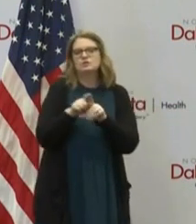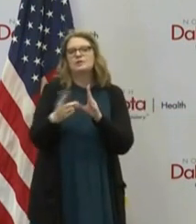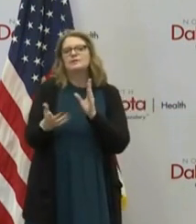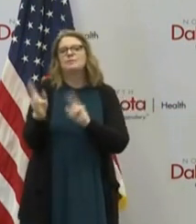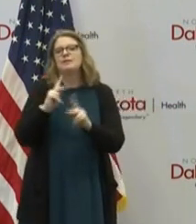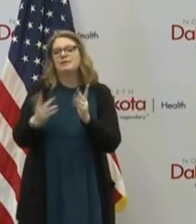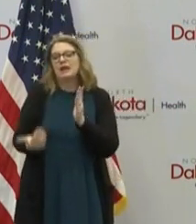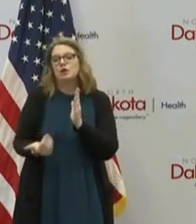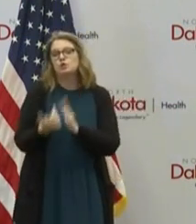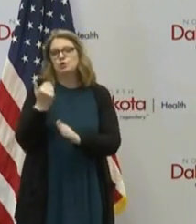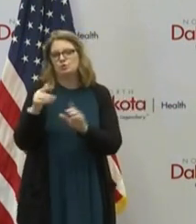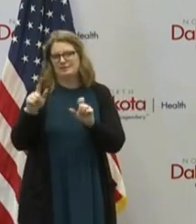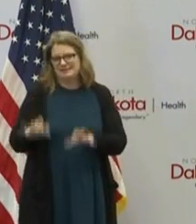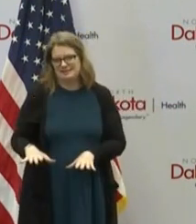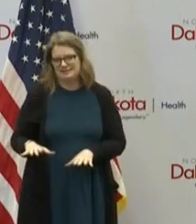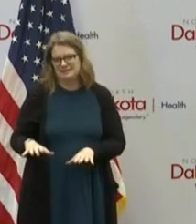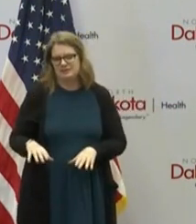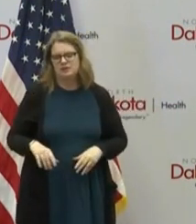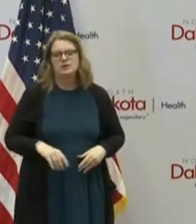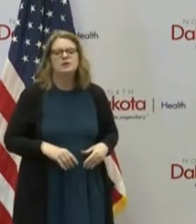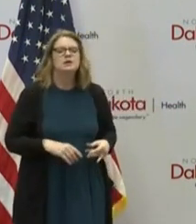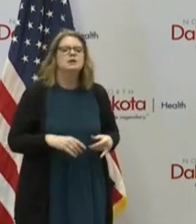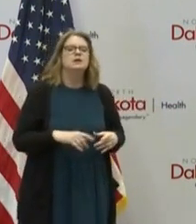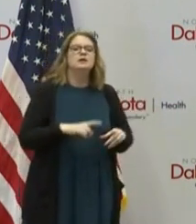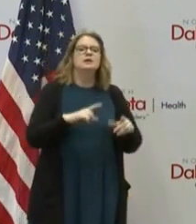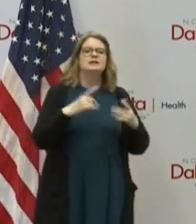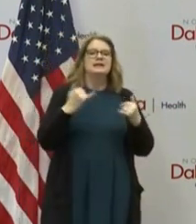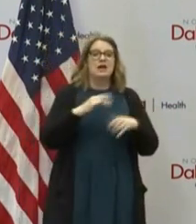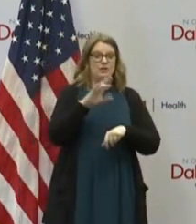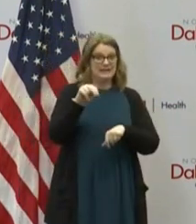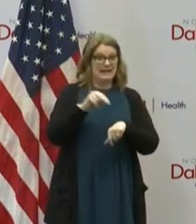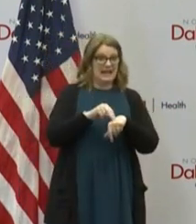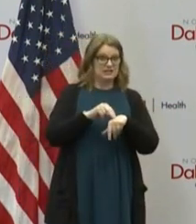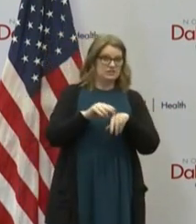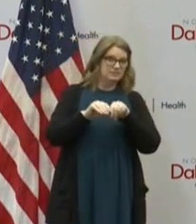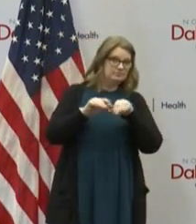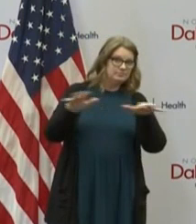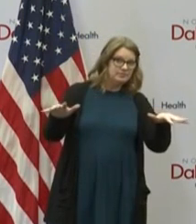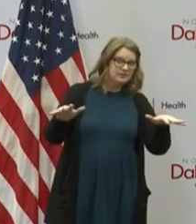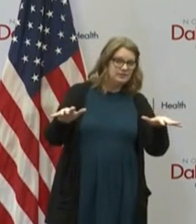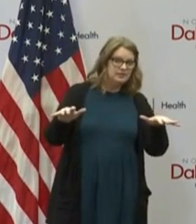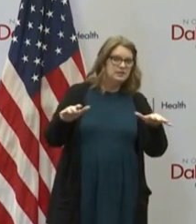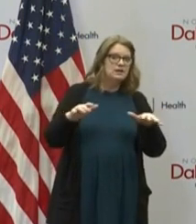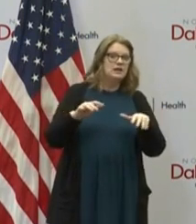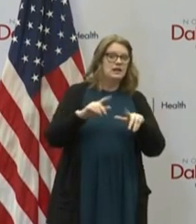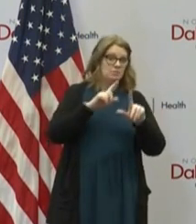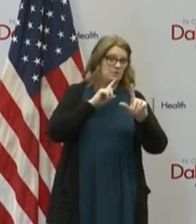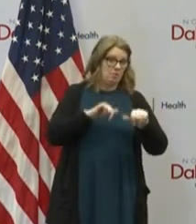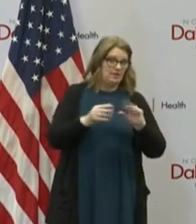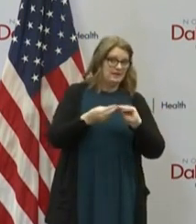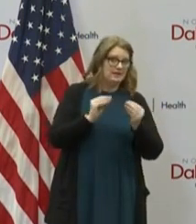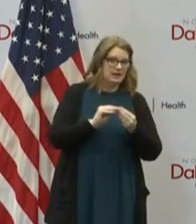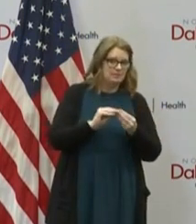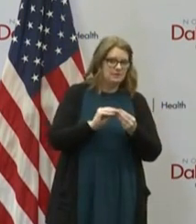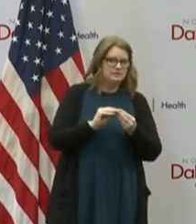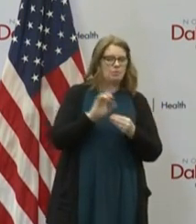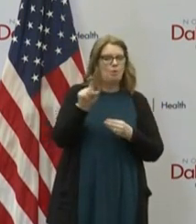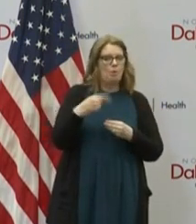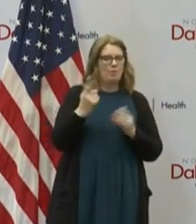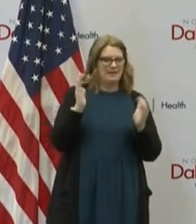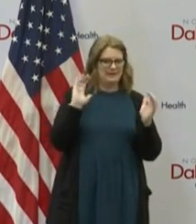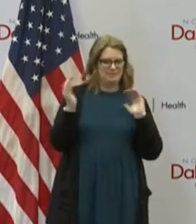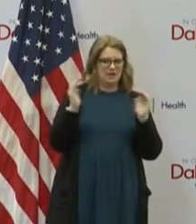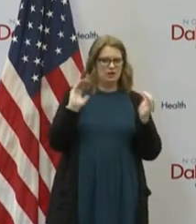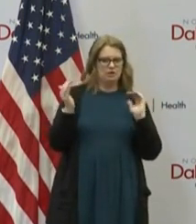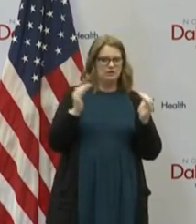are tested. When we report the numbers nationally and we compare ourselves on a per capita basis with other states, we're only comparing